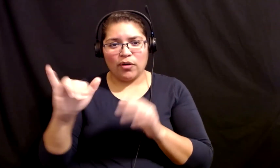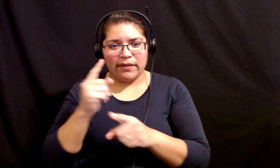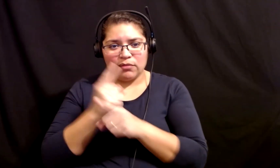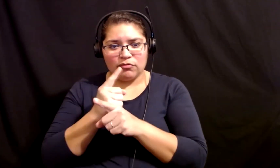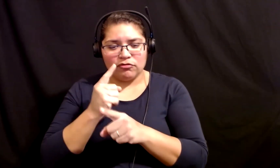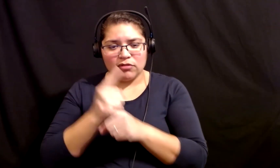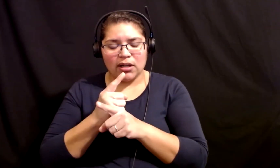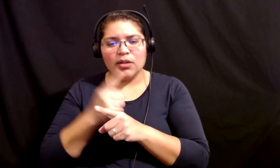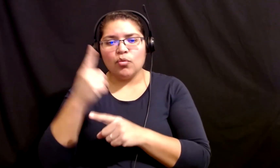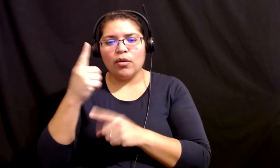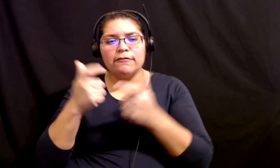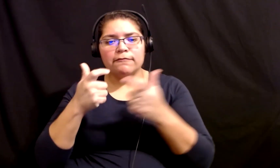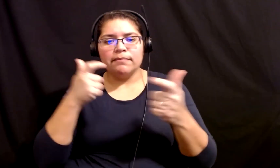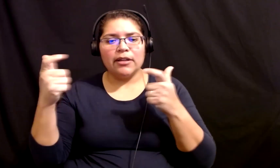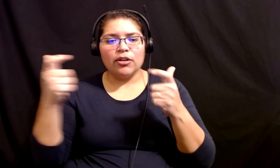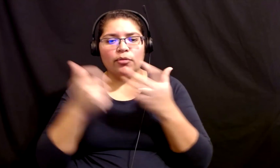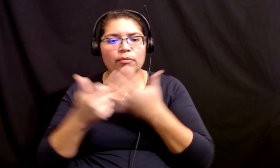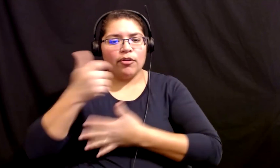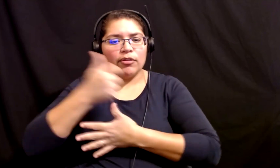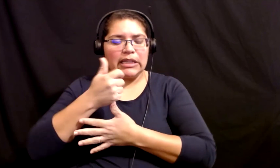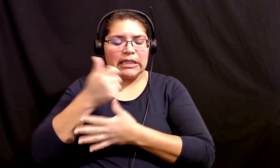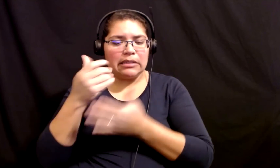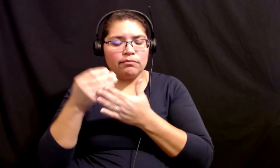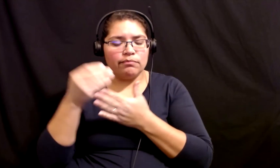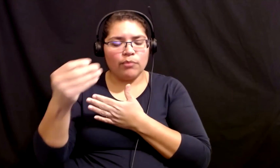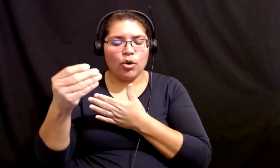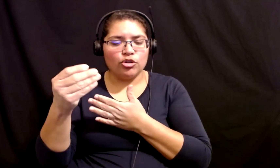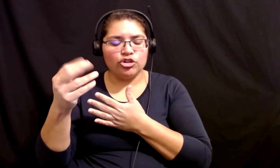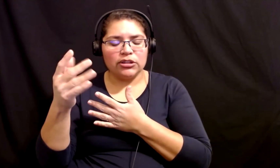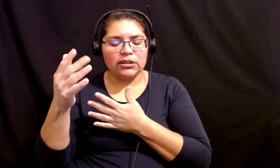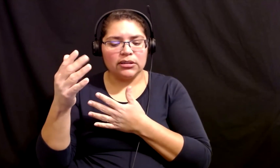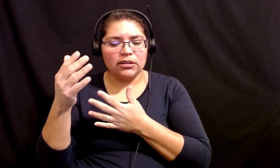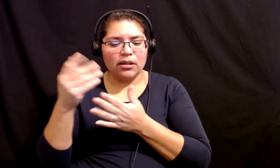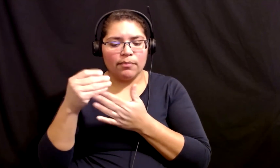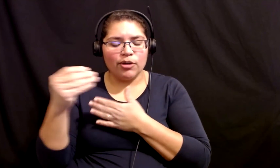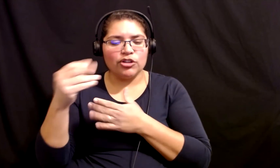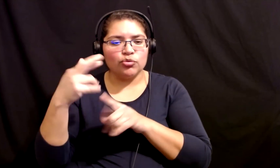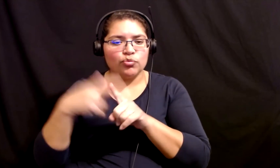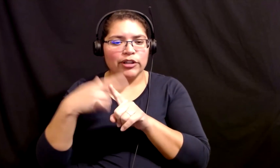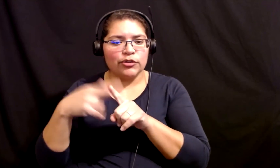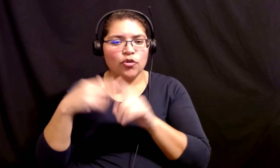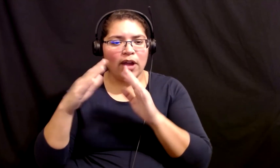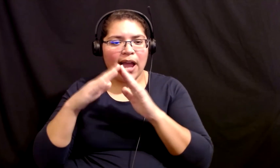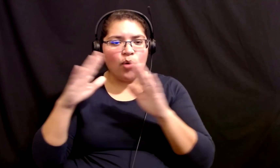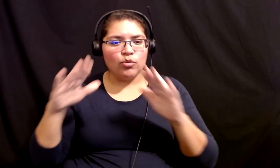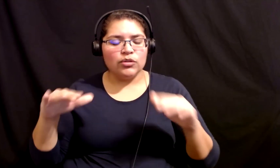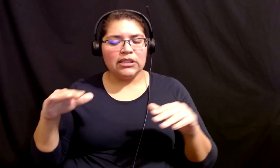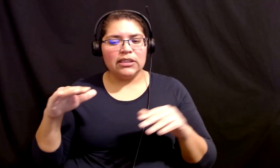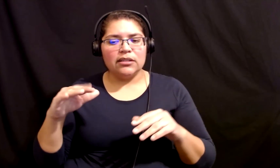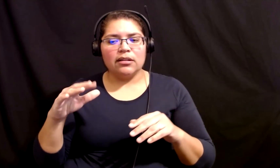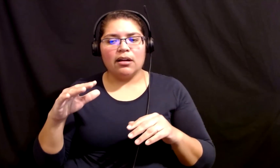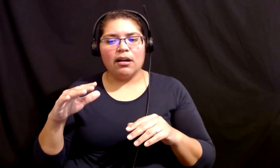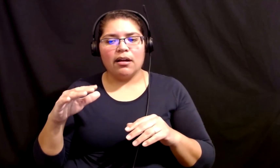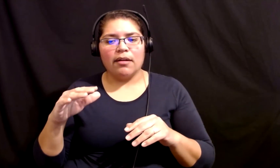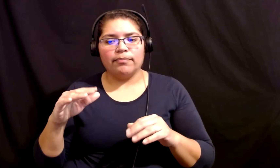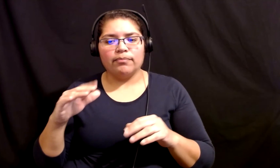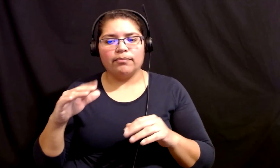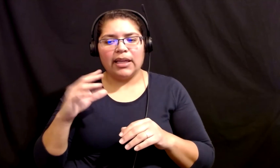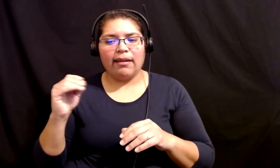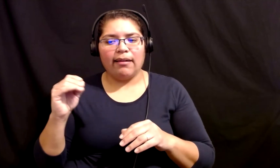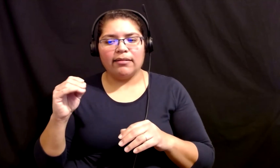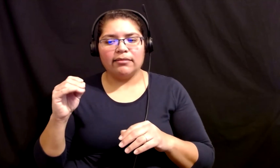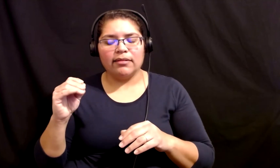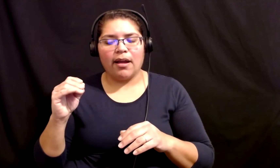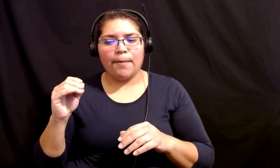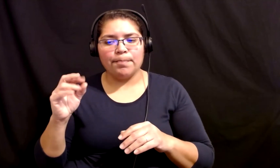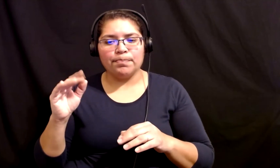the bigger priorities was purchase of rental housing, and